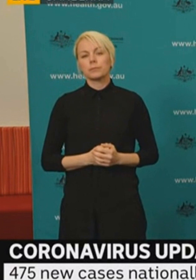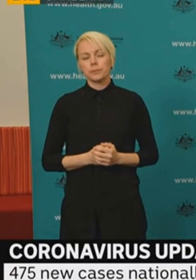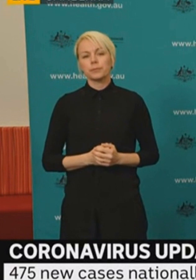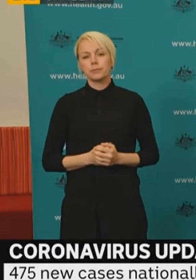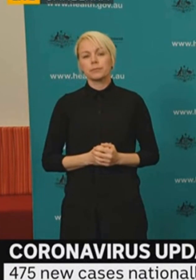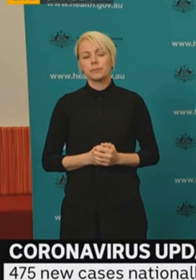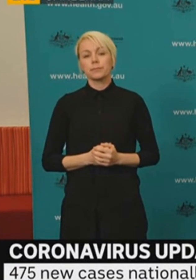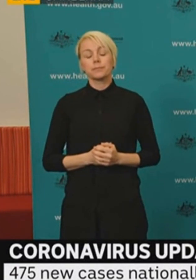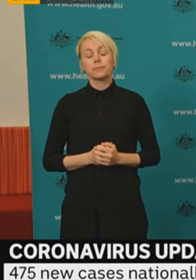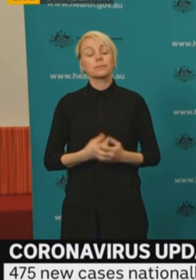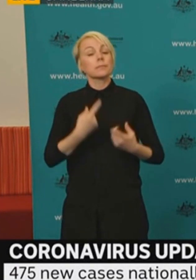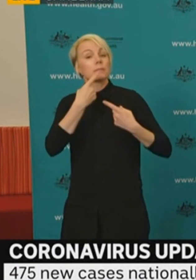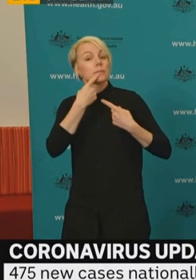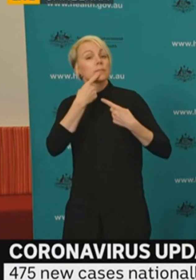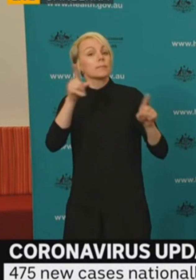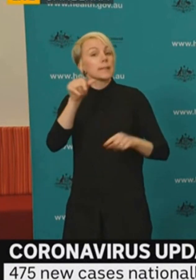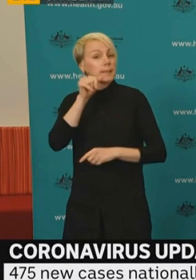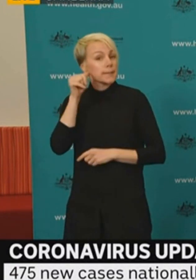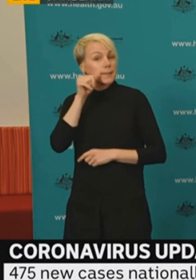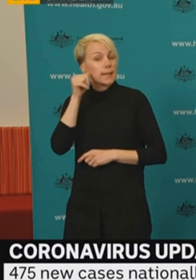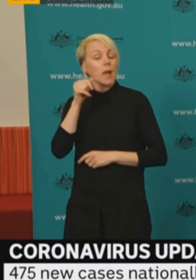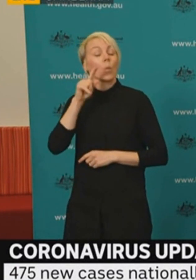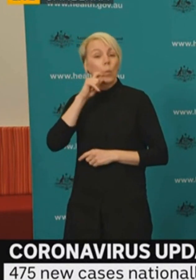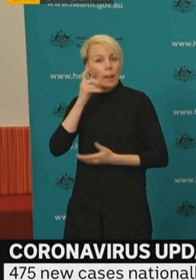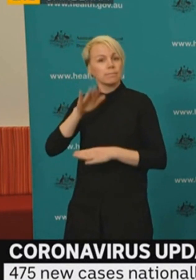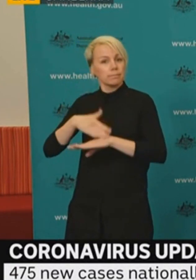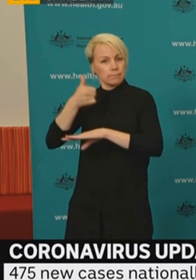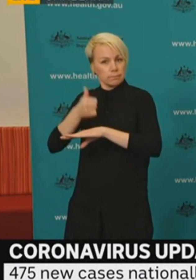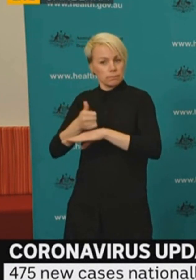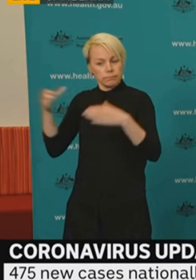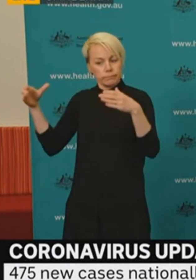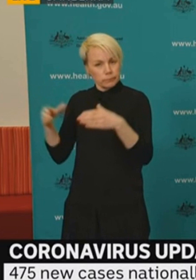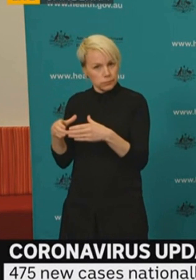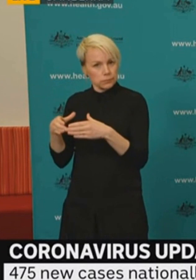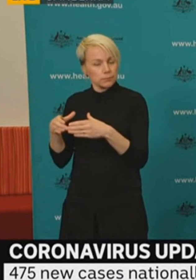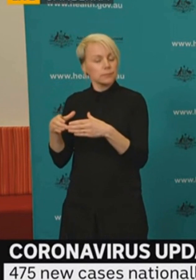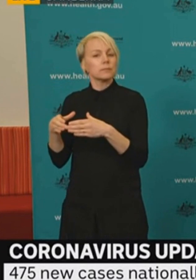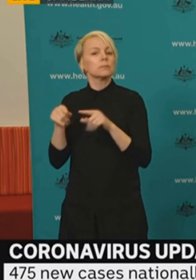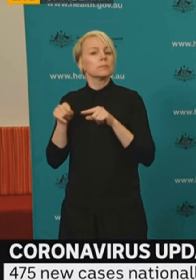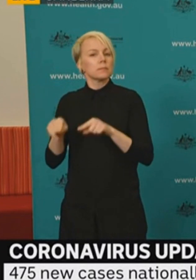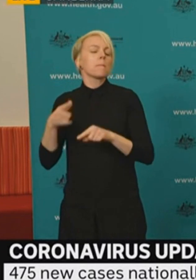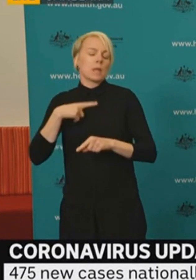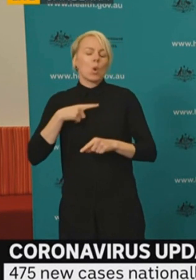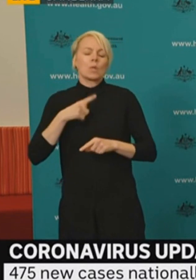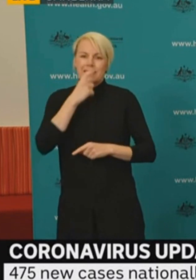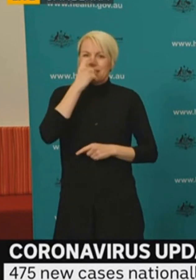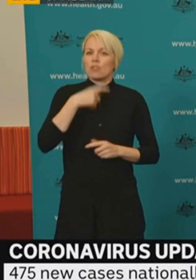This announcement is in clear response to the gravity of the situation, particularly in